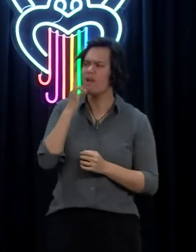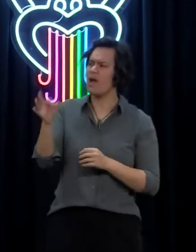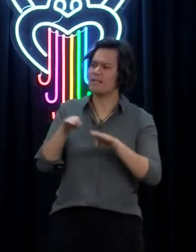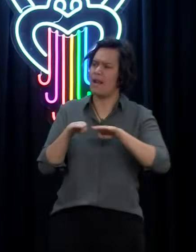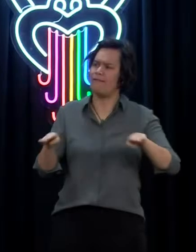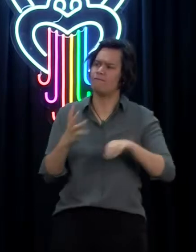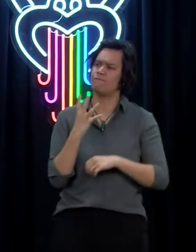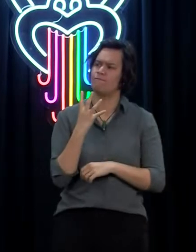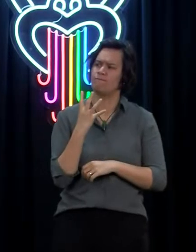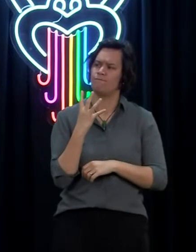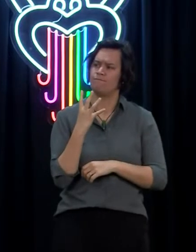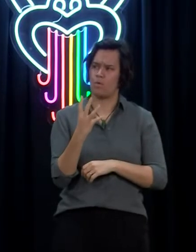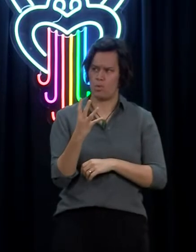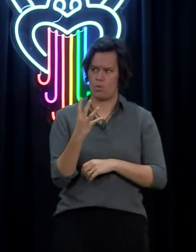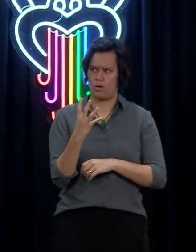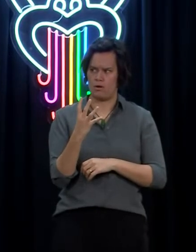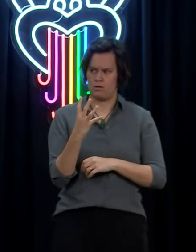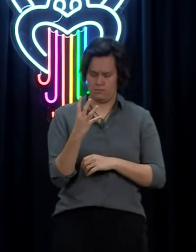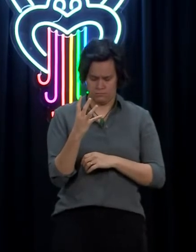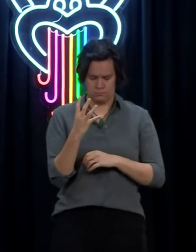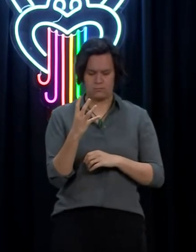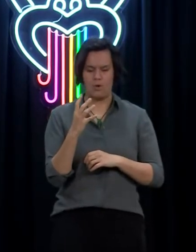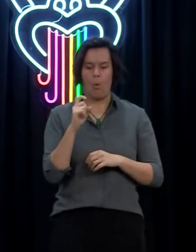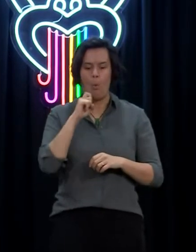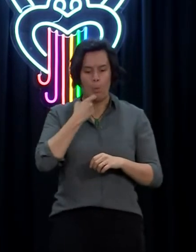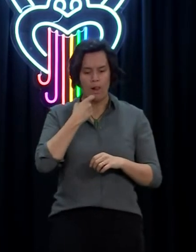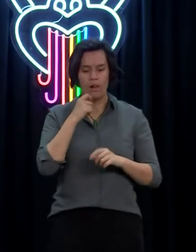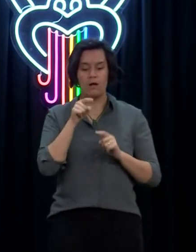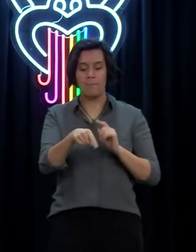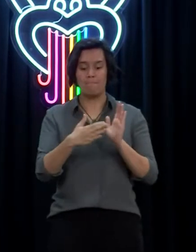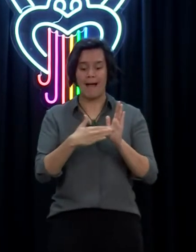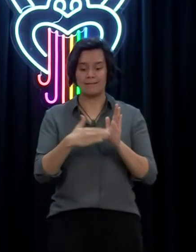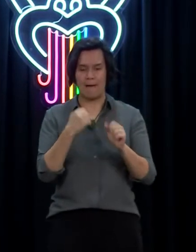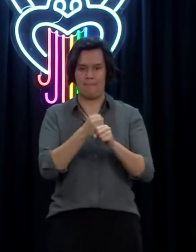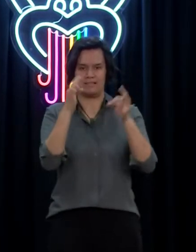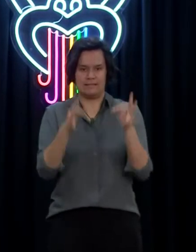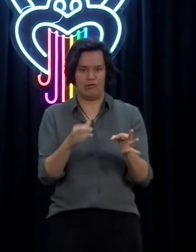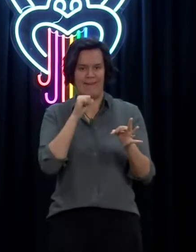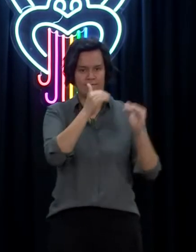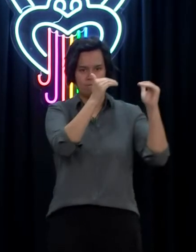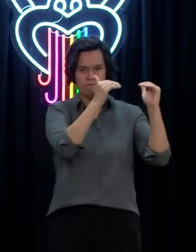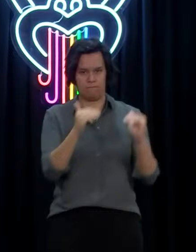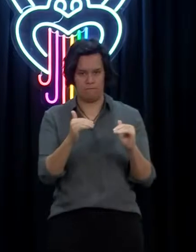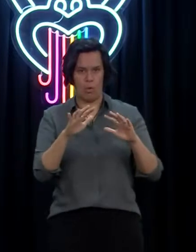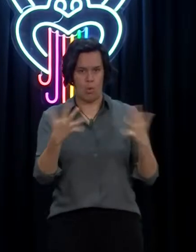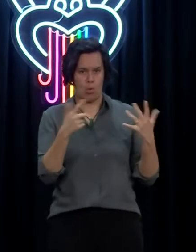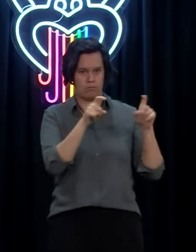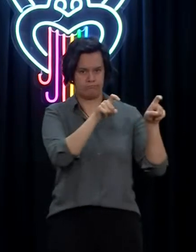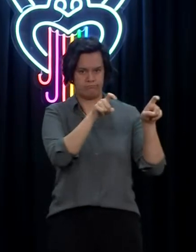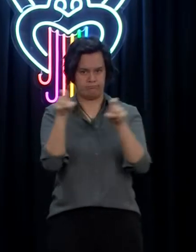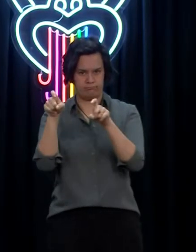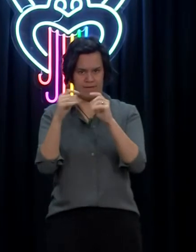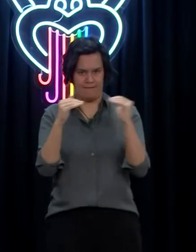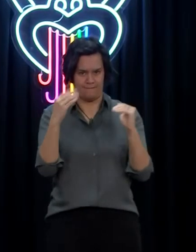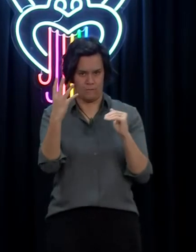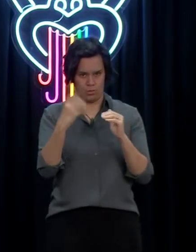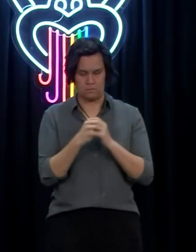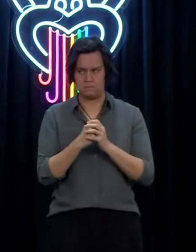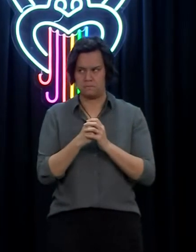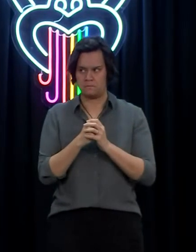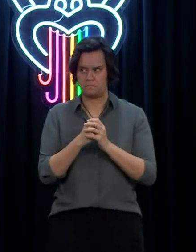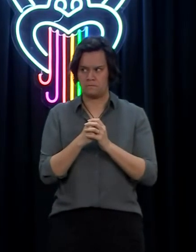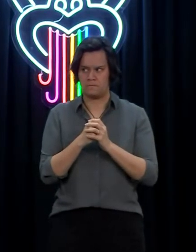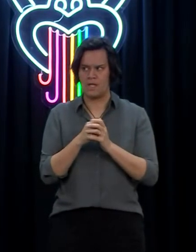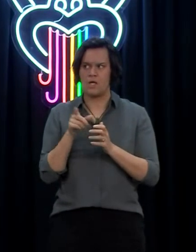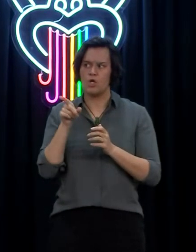Monday, will it come into your thinking how Aucklanders are feeling about being in